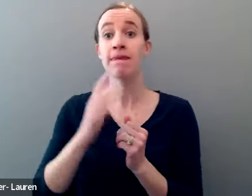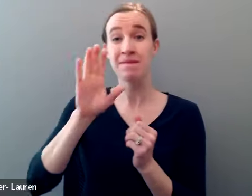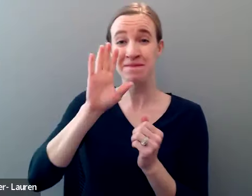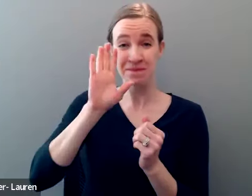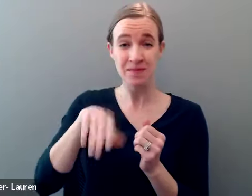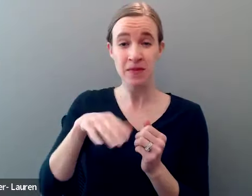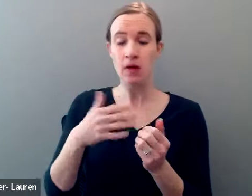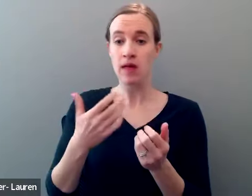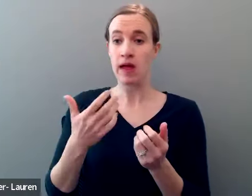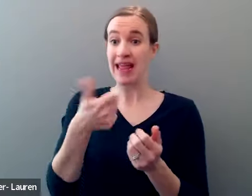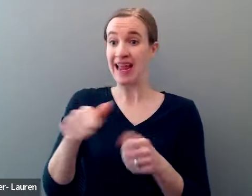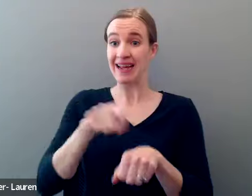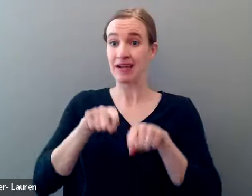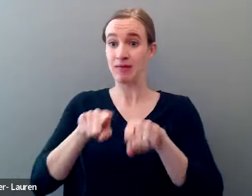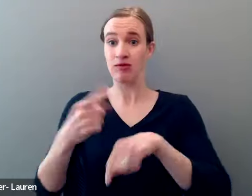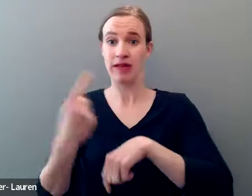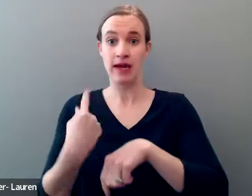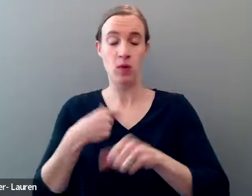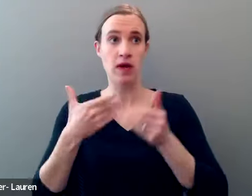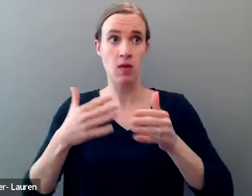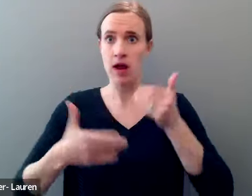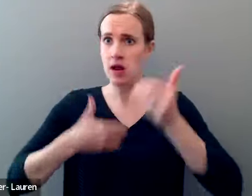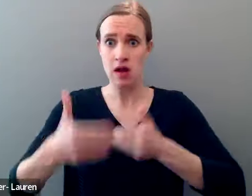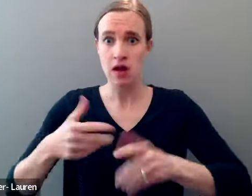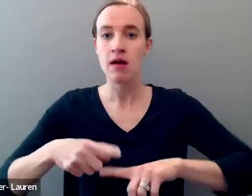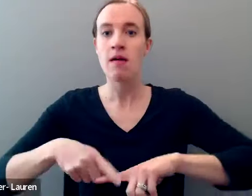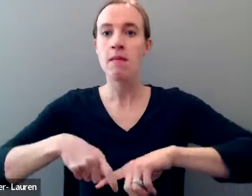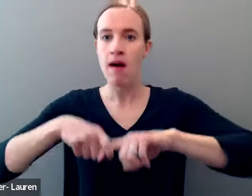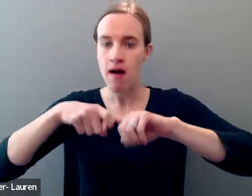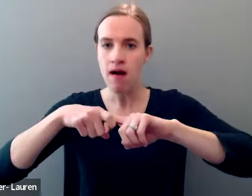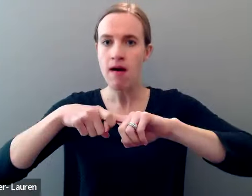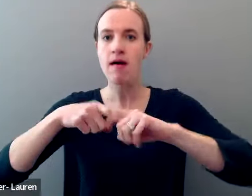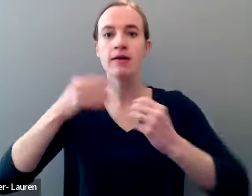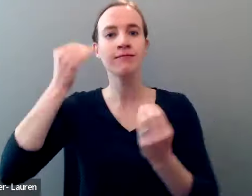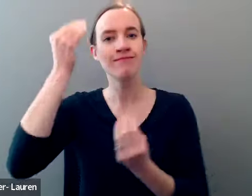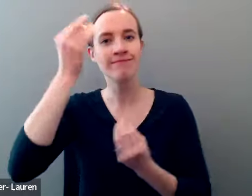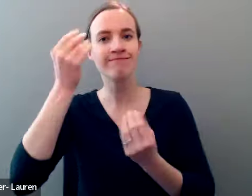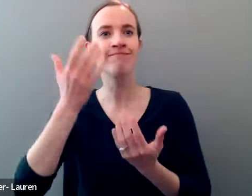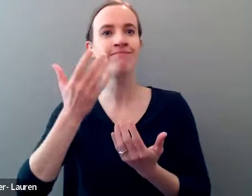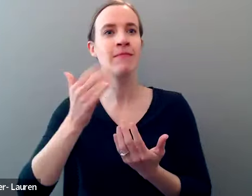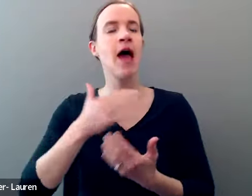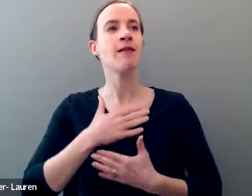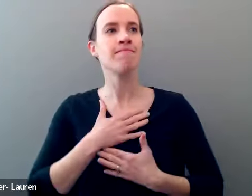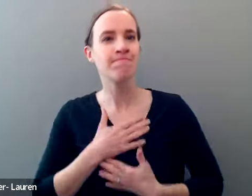day that we can pause and think about pleasant, neutral